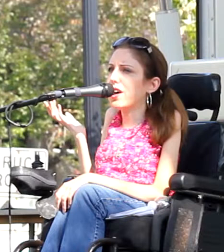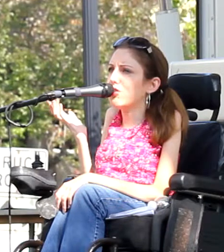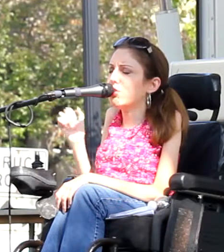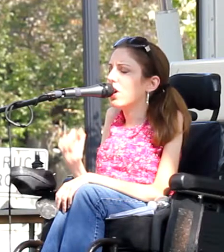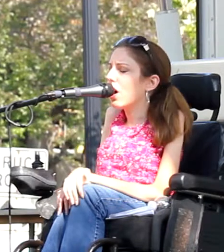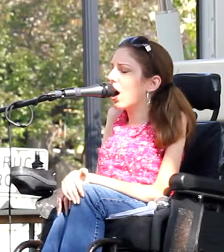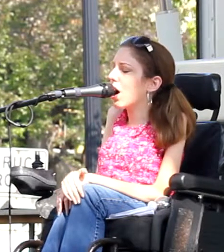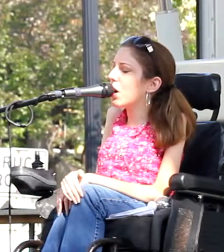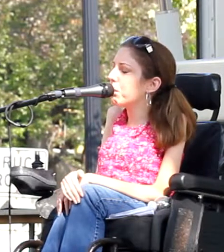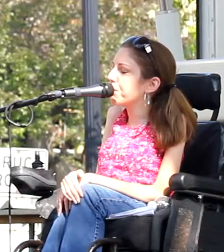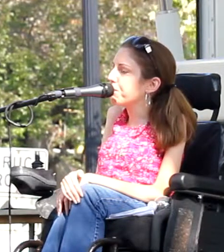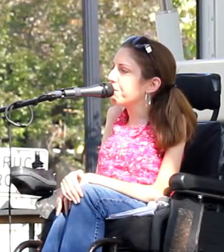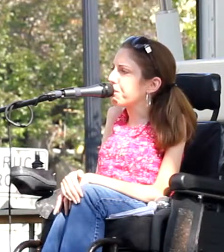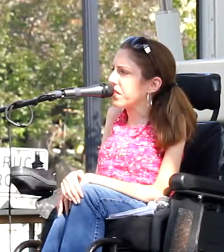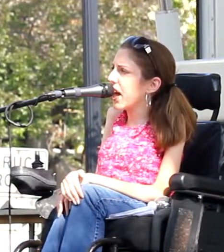welcome for that too.